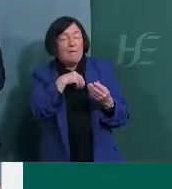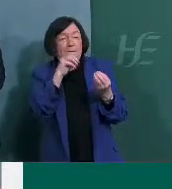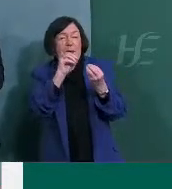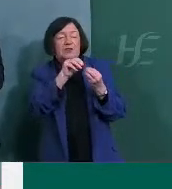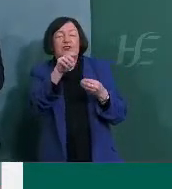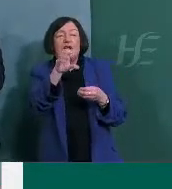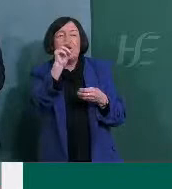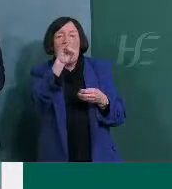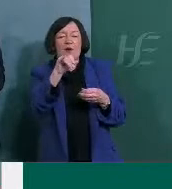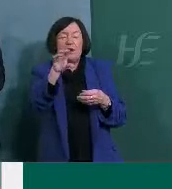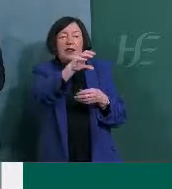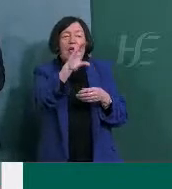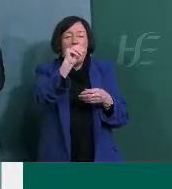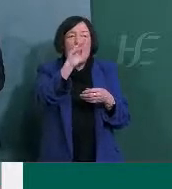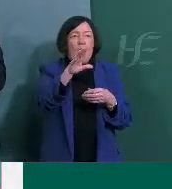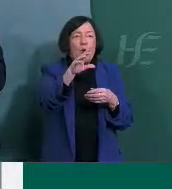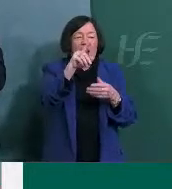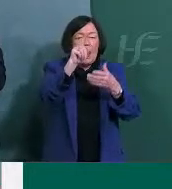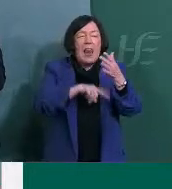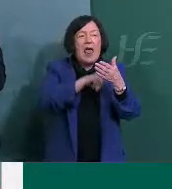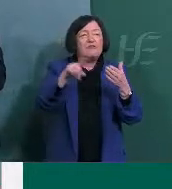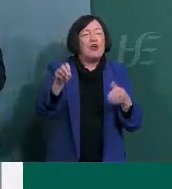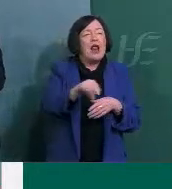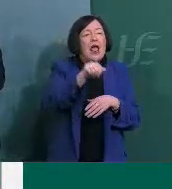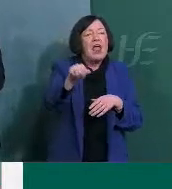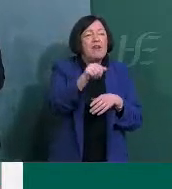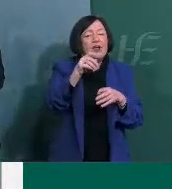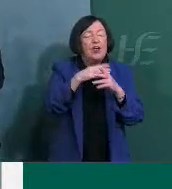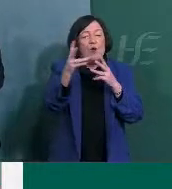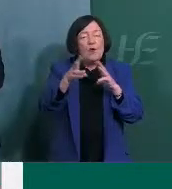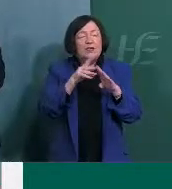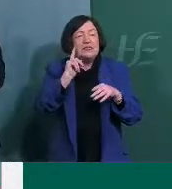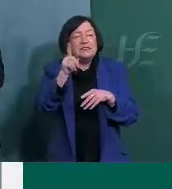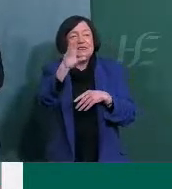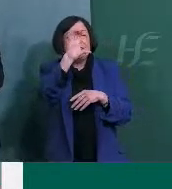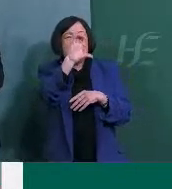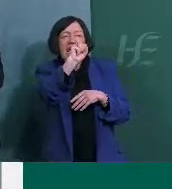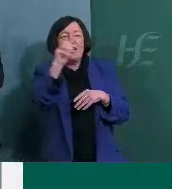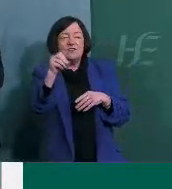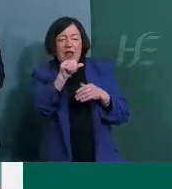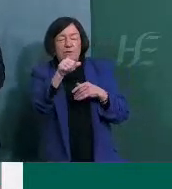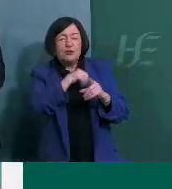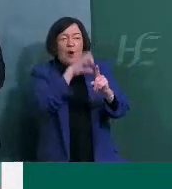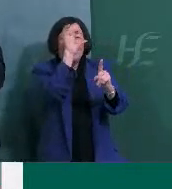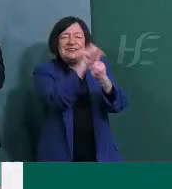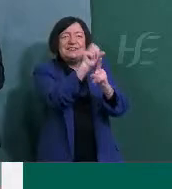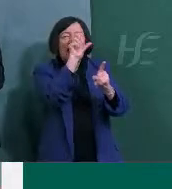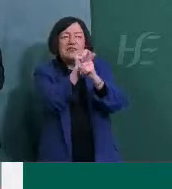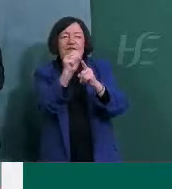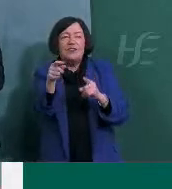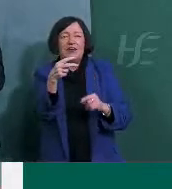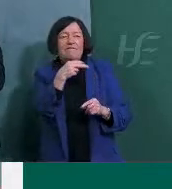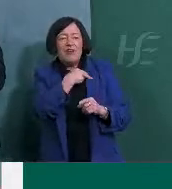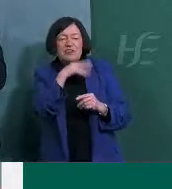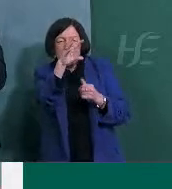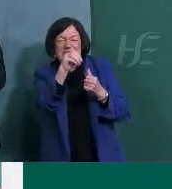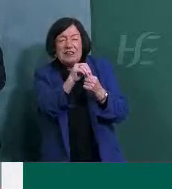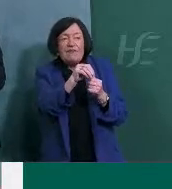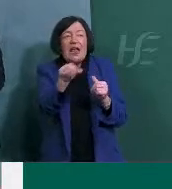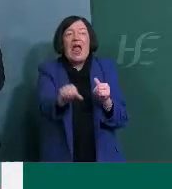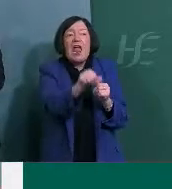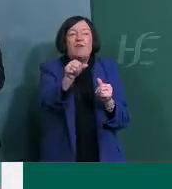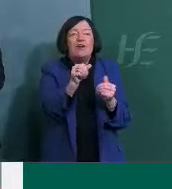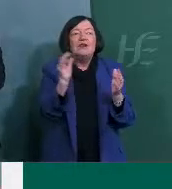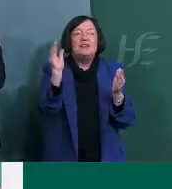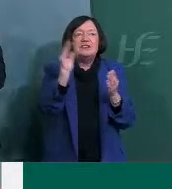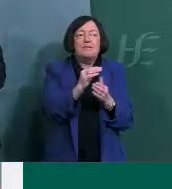mentioned there, we've gone into what's called local electoral areas. So within a county, by working with the CSO, we've been able to identify where there might be very specific areas where